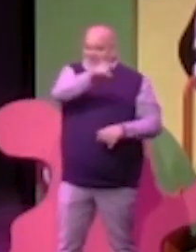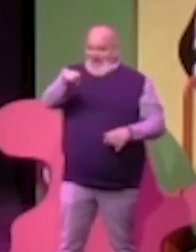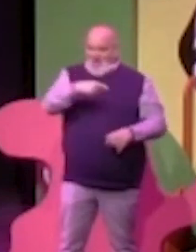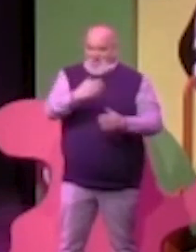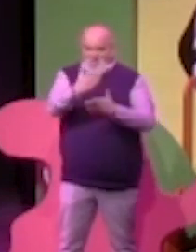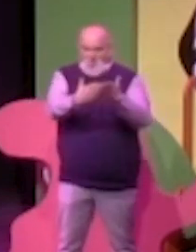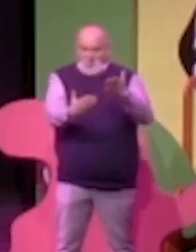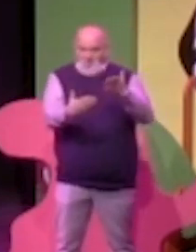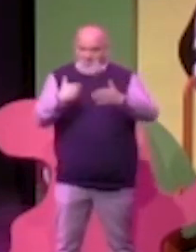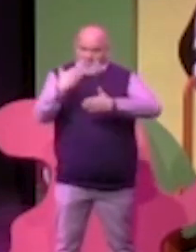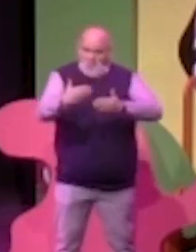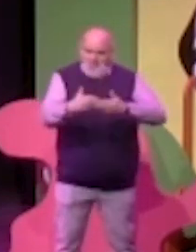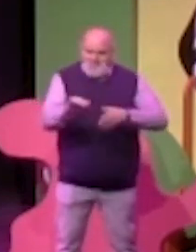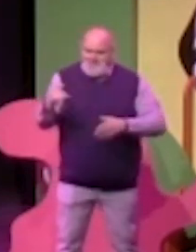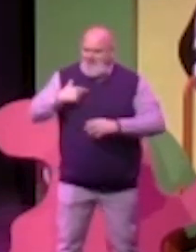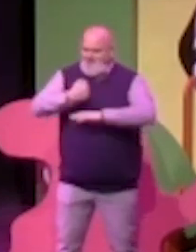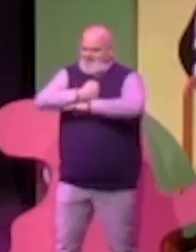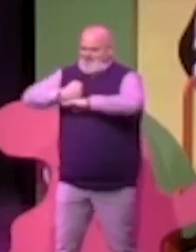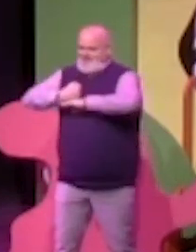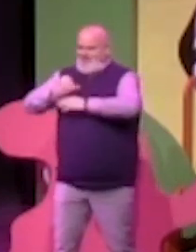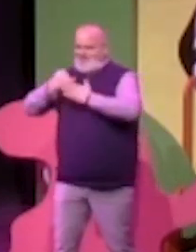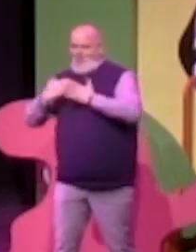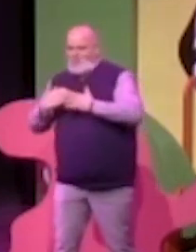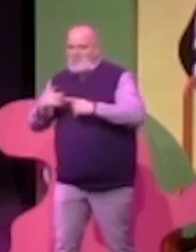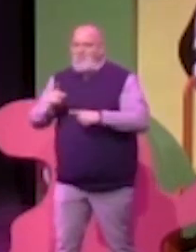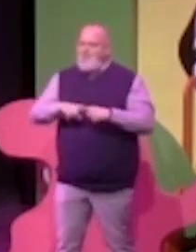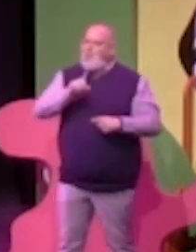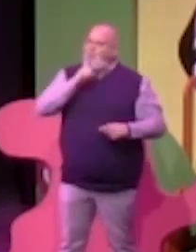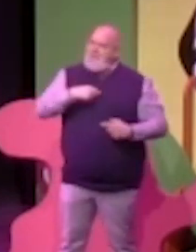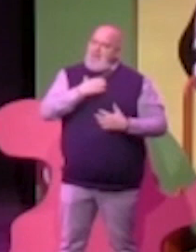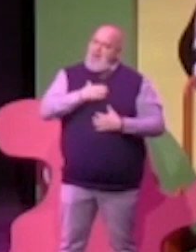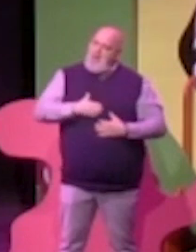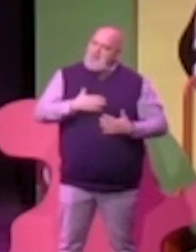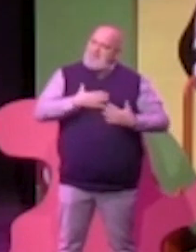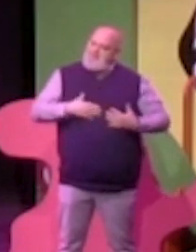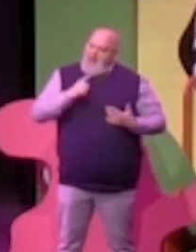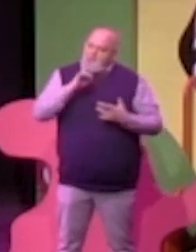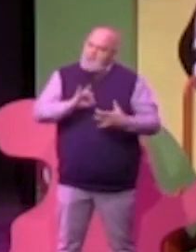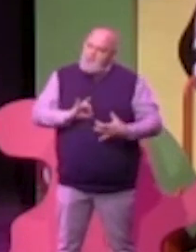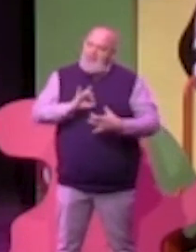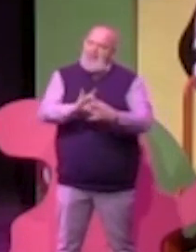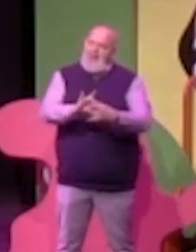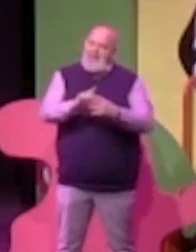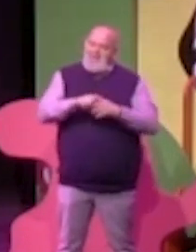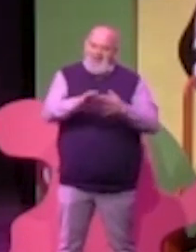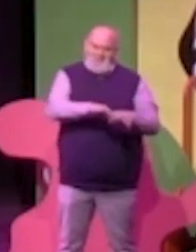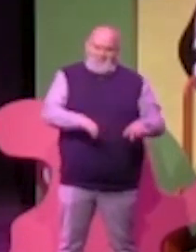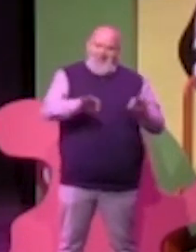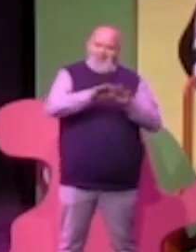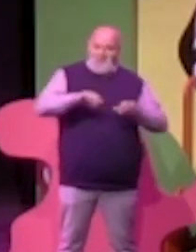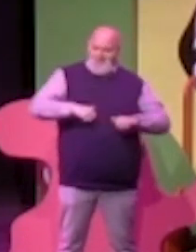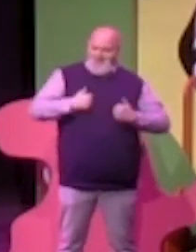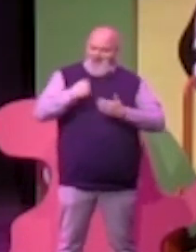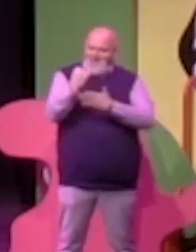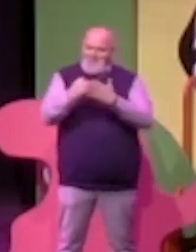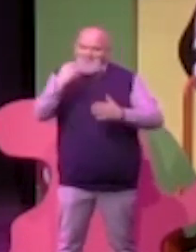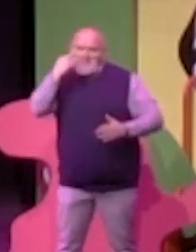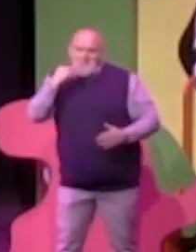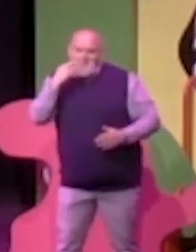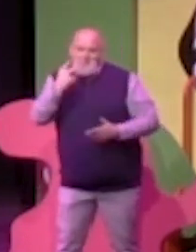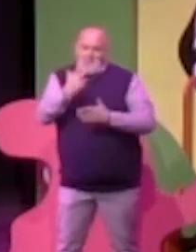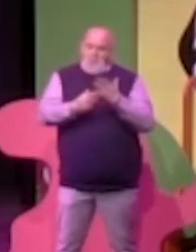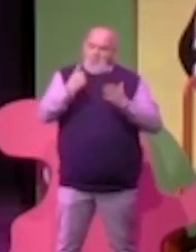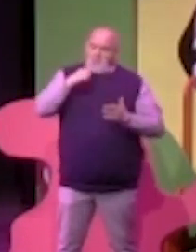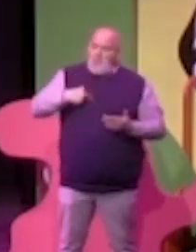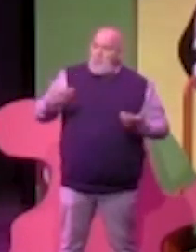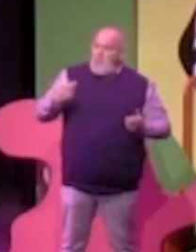on stage, but that there's such a hunger to reconnect, I think, and value the live arts experience, both for what